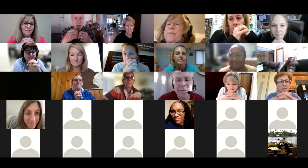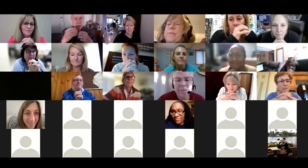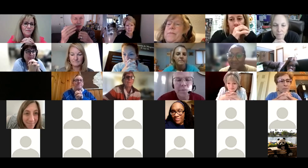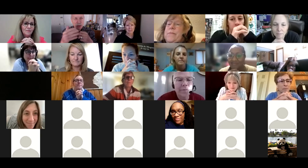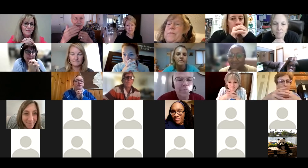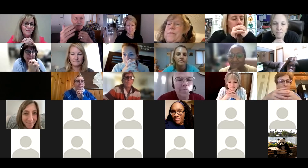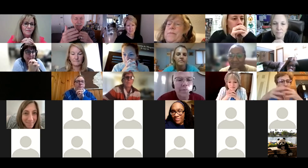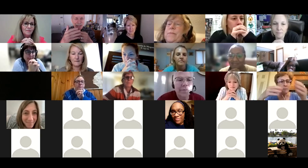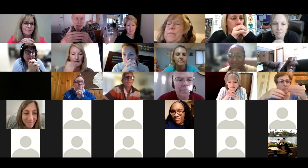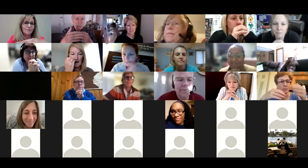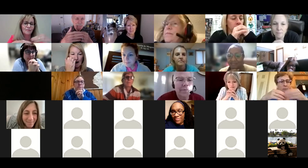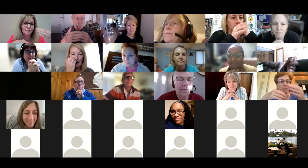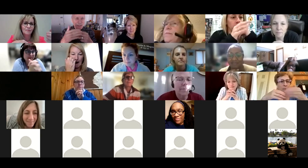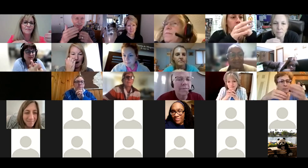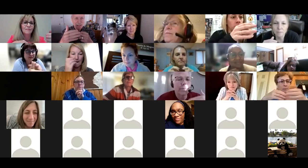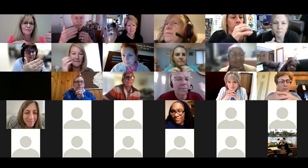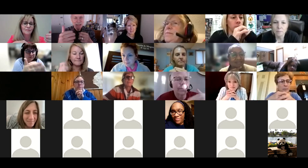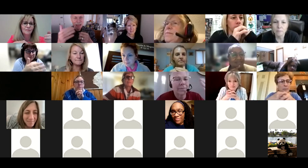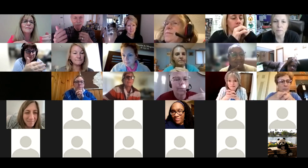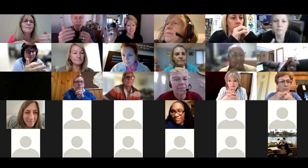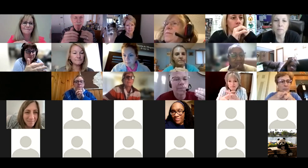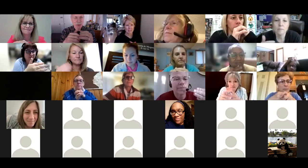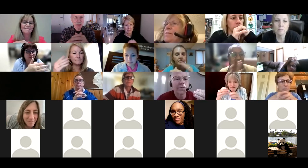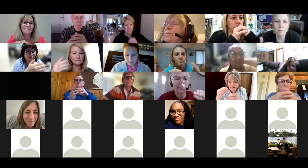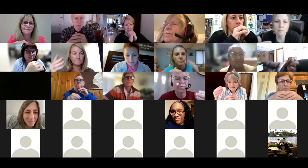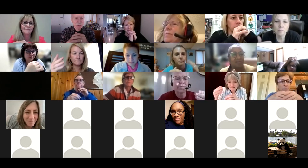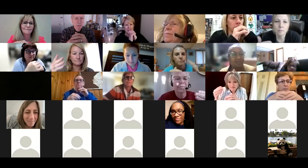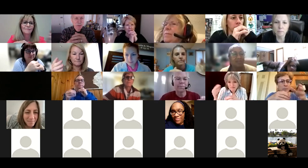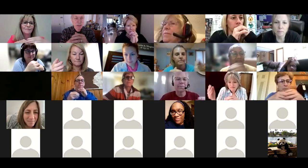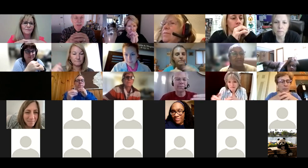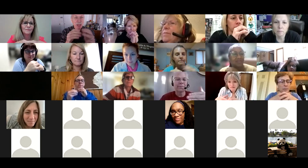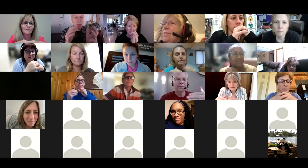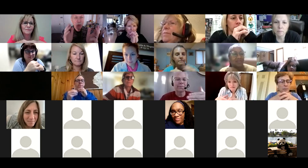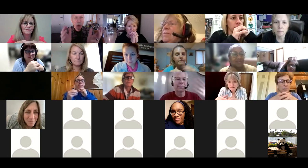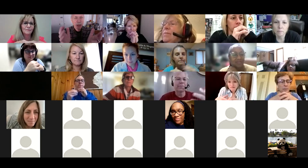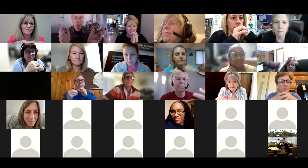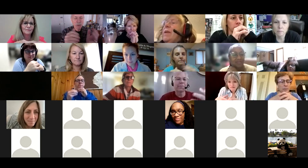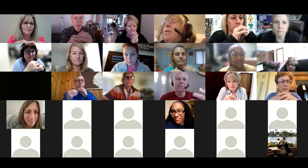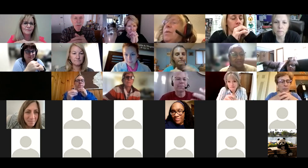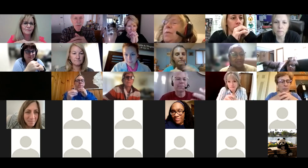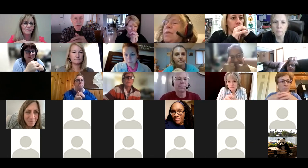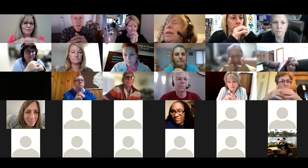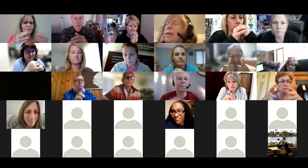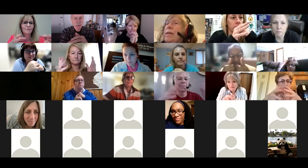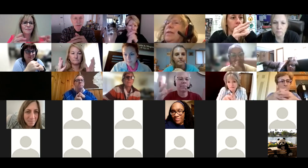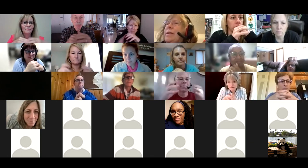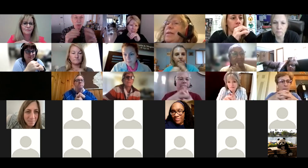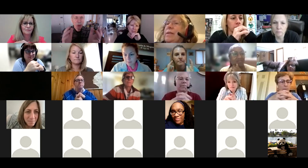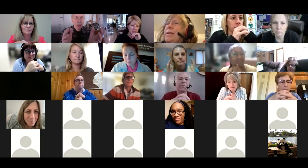Use leading sentences that have numbers. Tell me one of your favorite foods. Tell me one